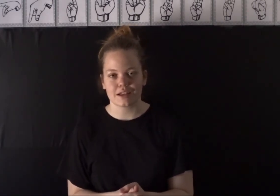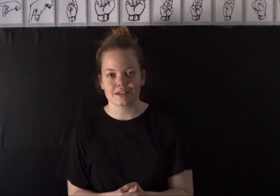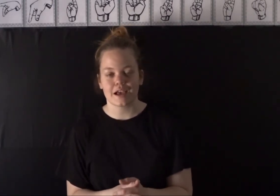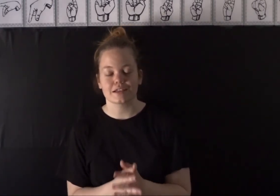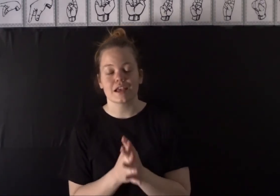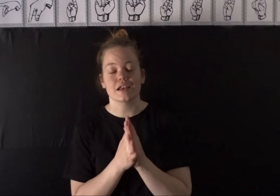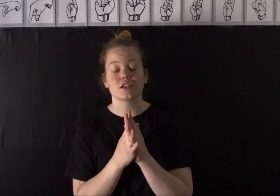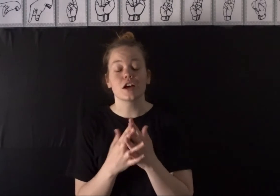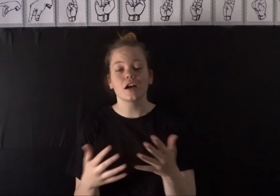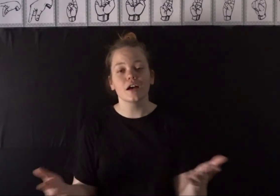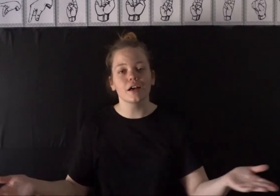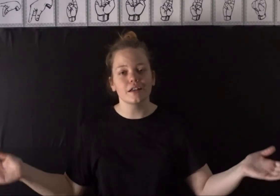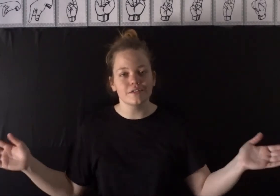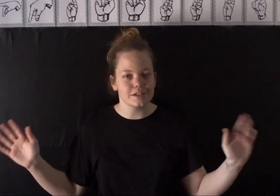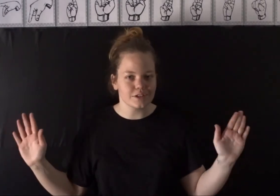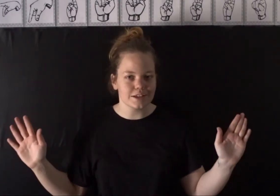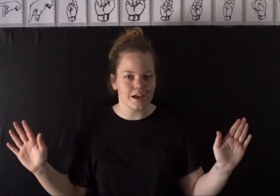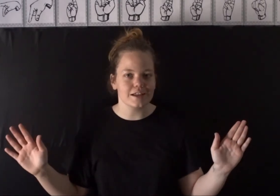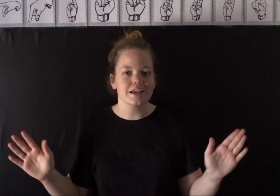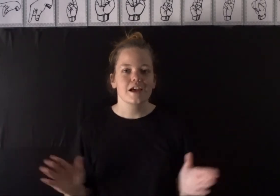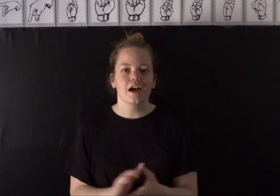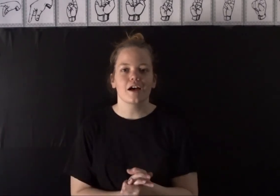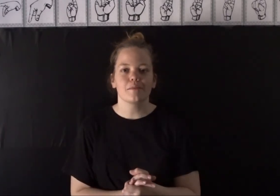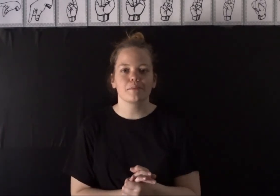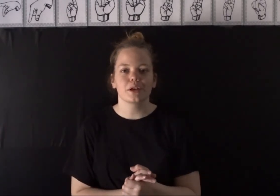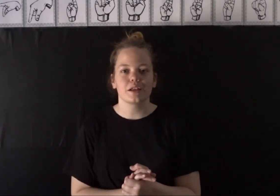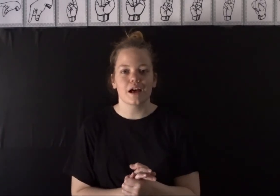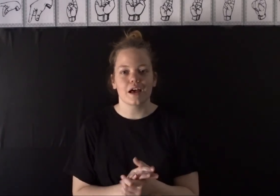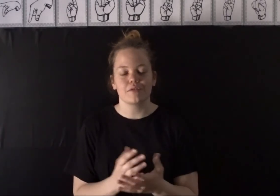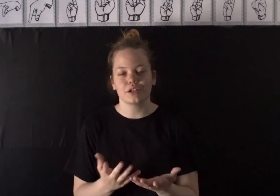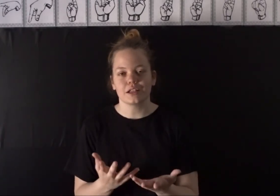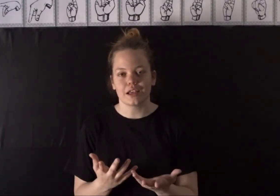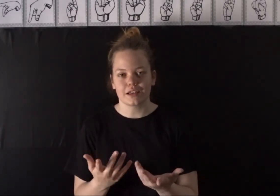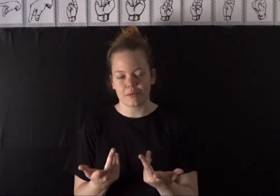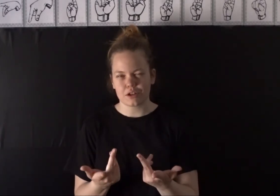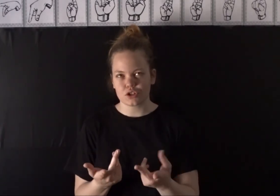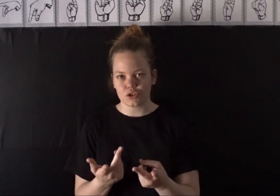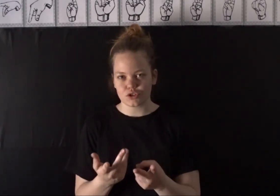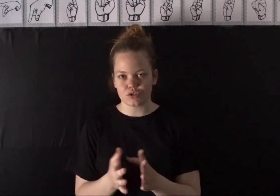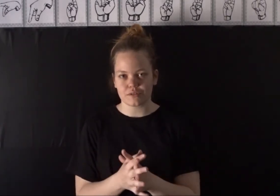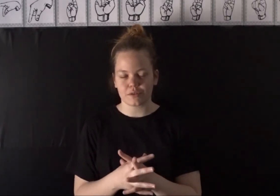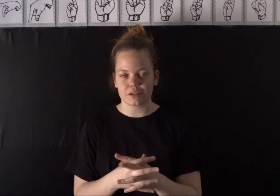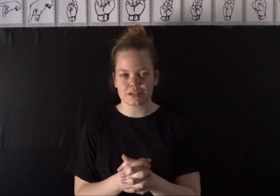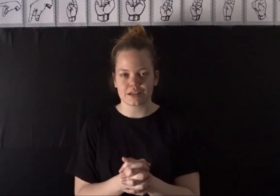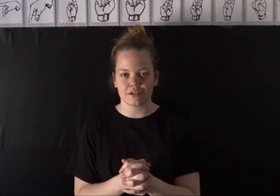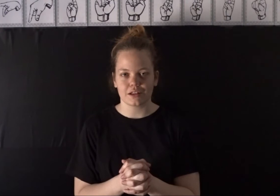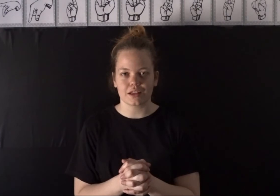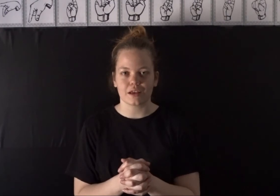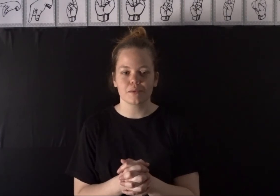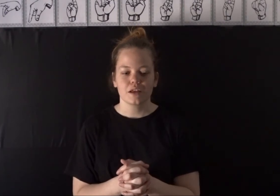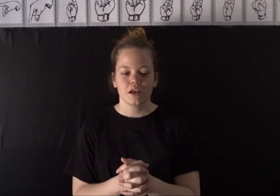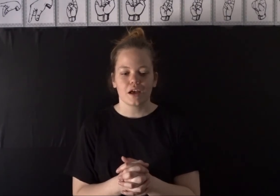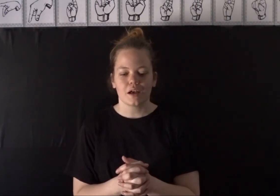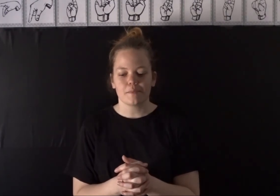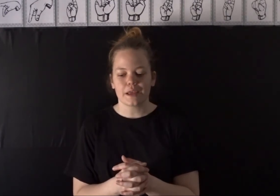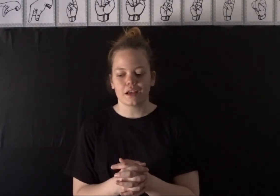that has a ton of different signs, but I really like, I'm going to show you 2 different ones because I really like them. And